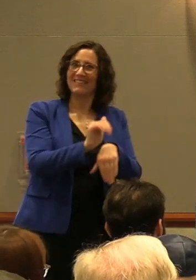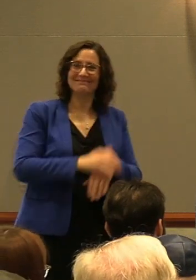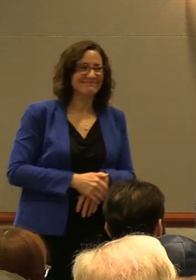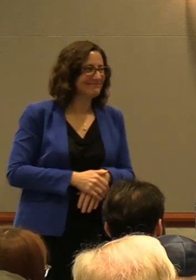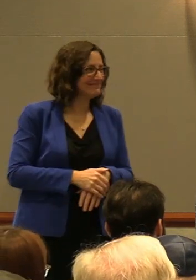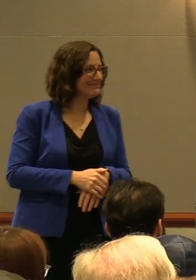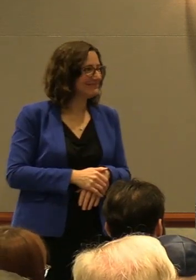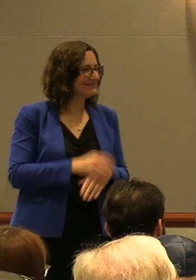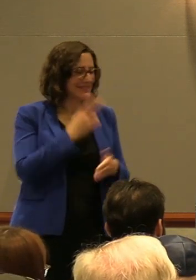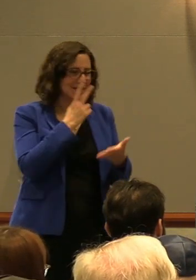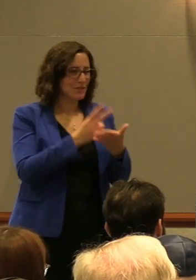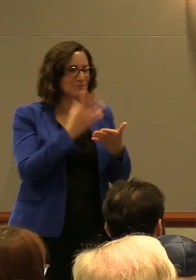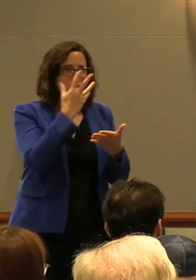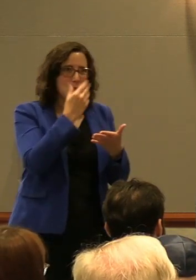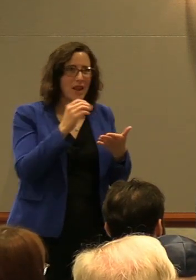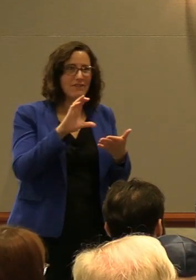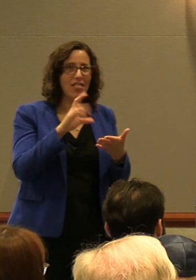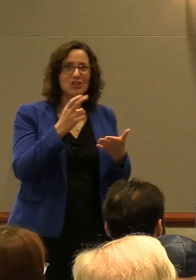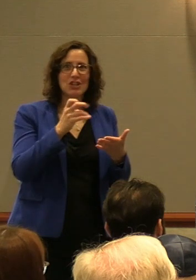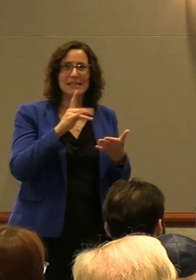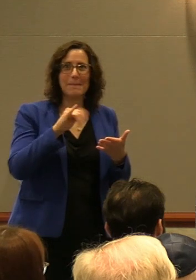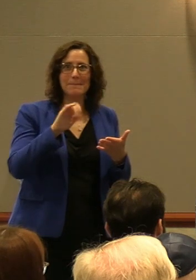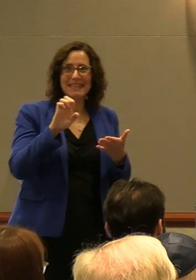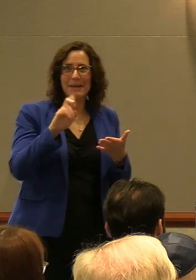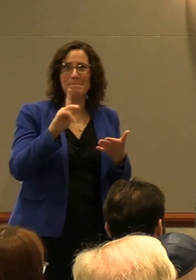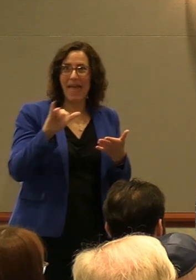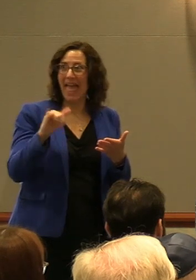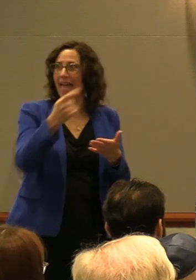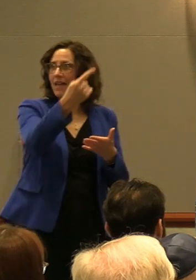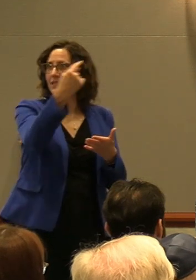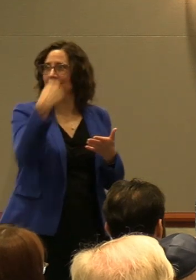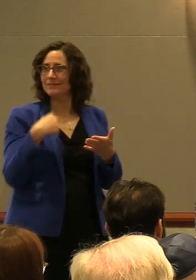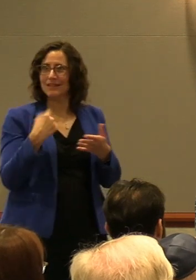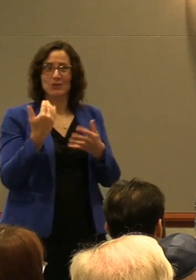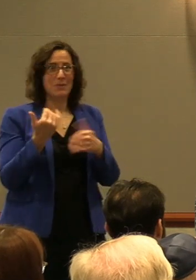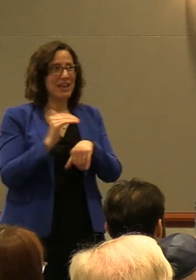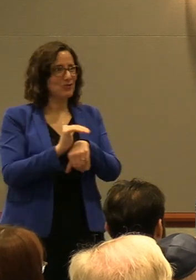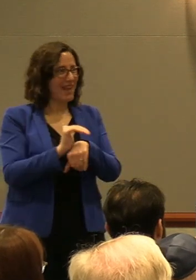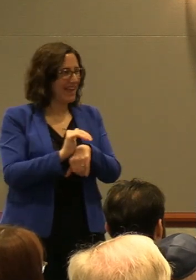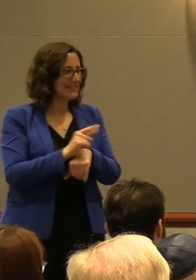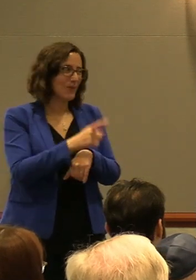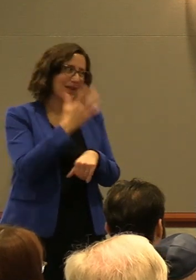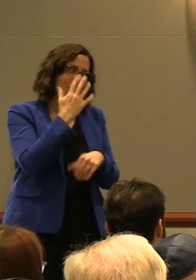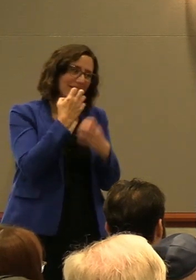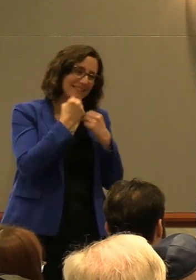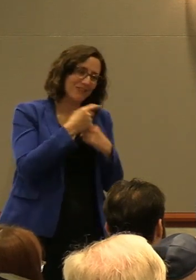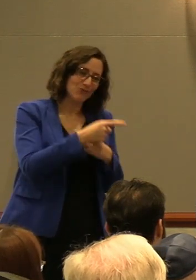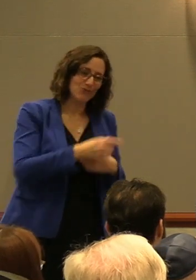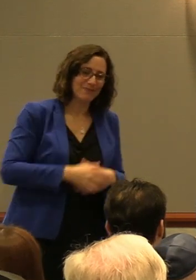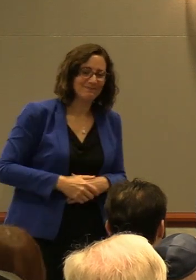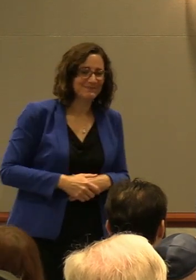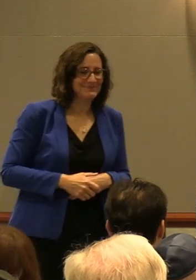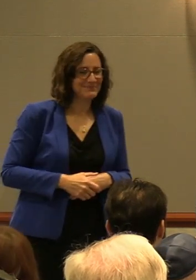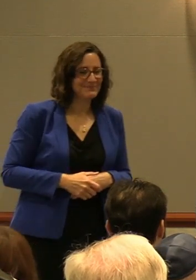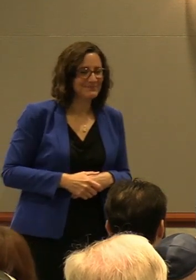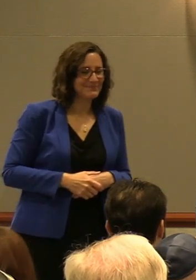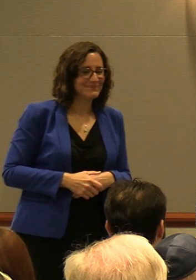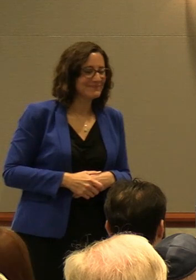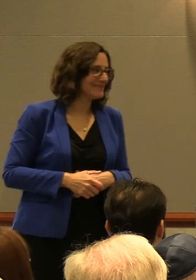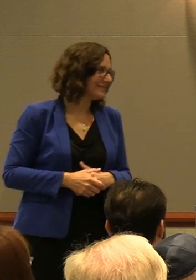the beautiful Chesapeake Bay to be back here tonight. I know something near and dear to you.